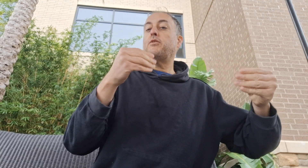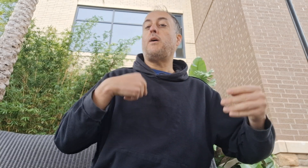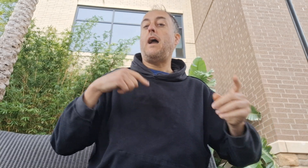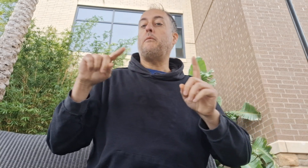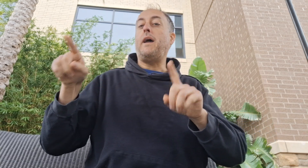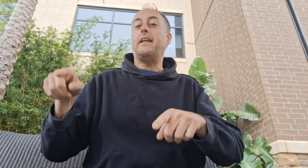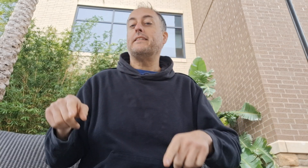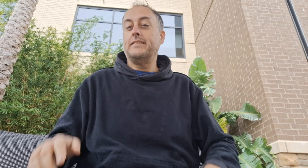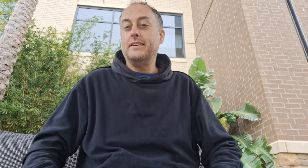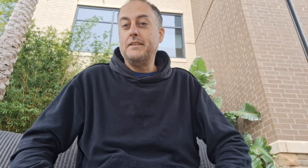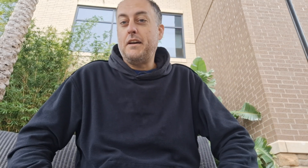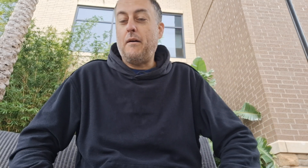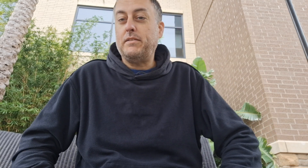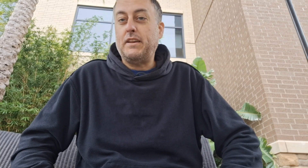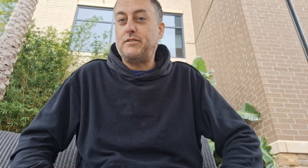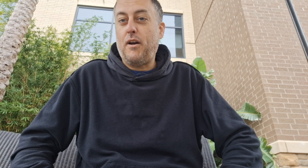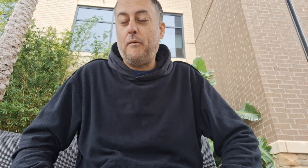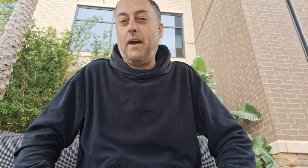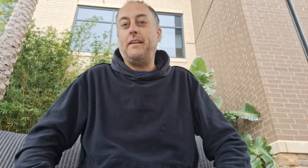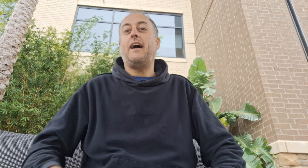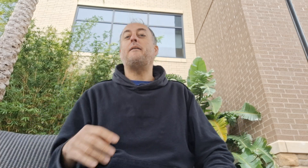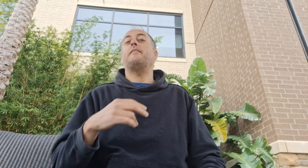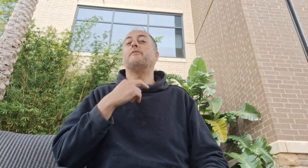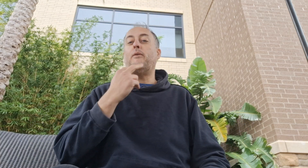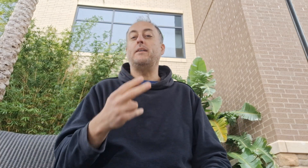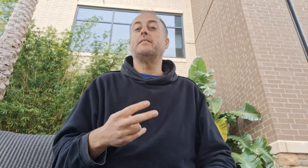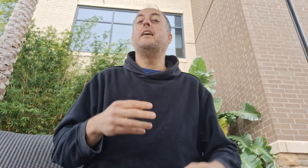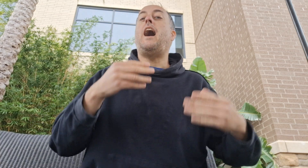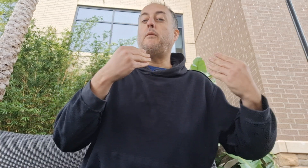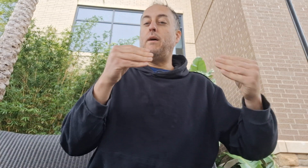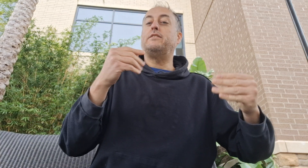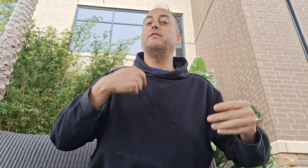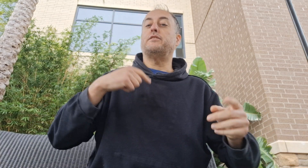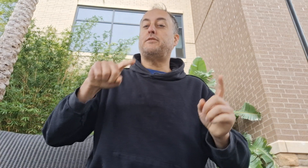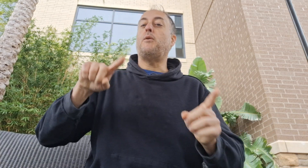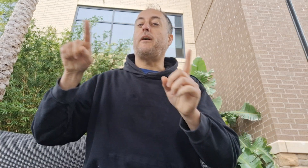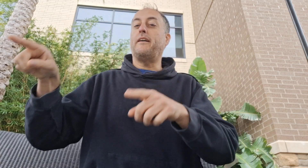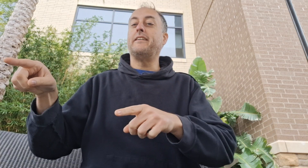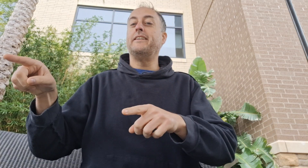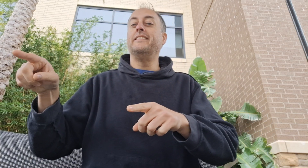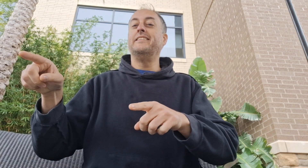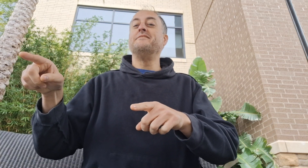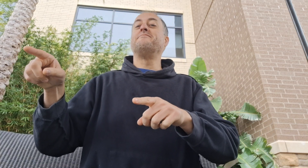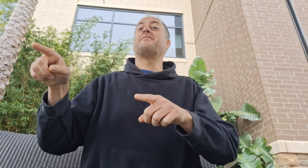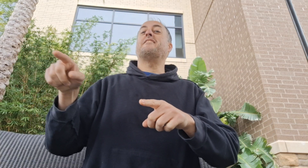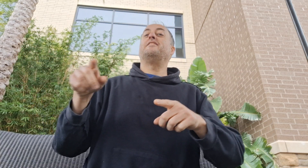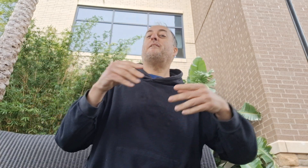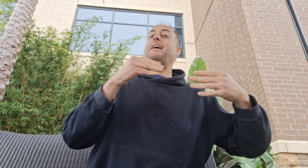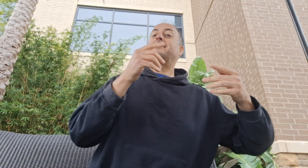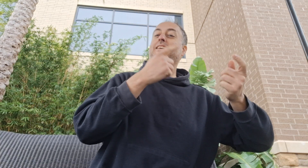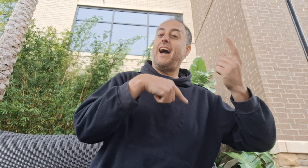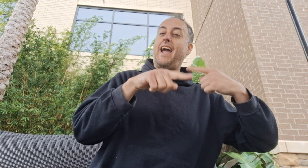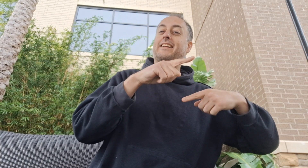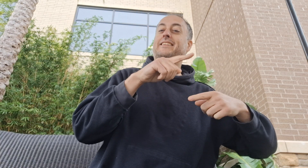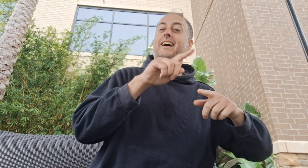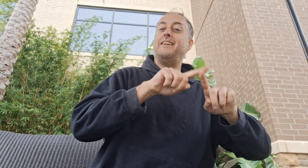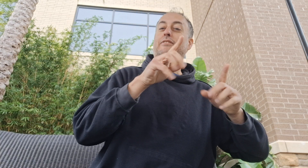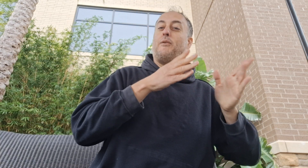I went. I wouldn't say store I went. I would have to voice I went to the store, even though I signed a different